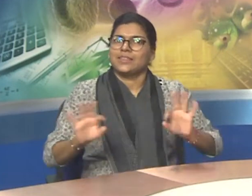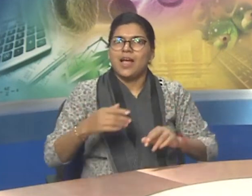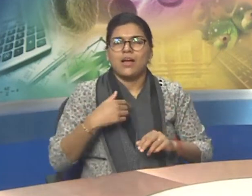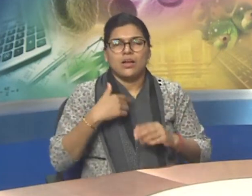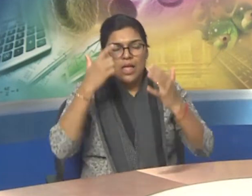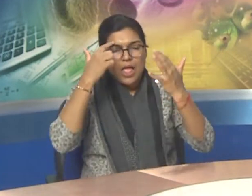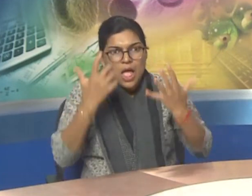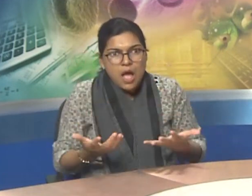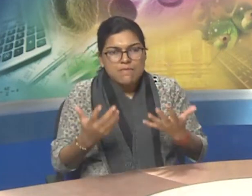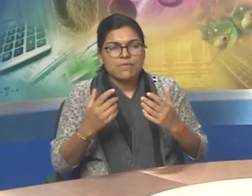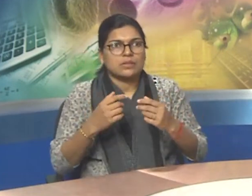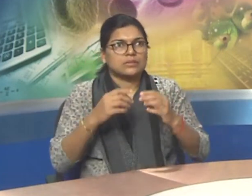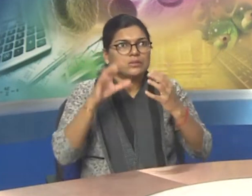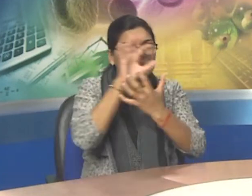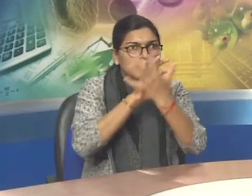access.